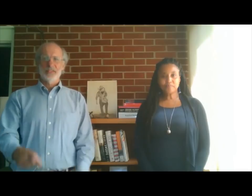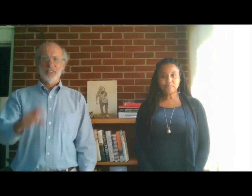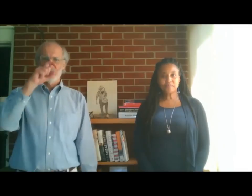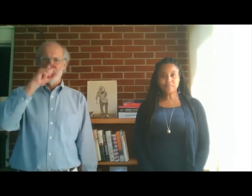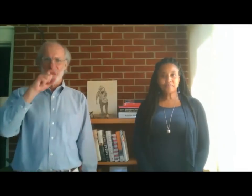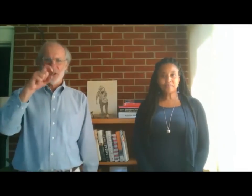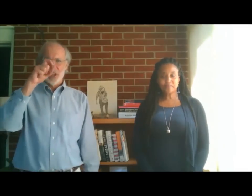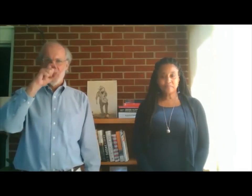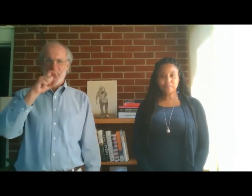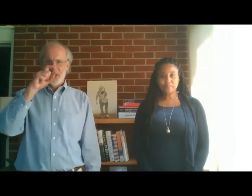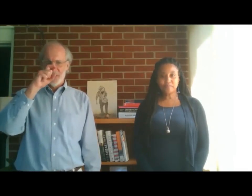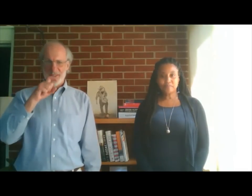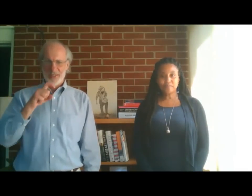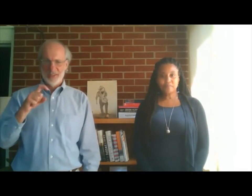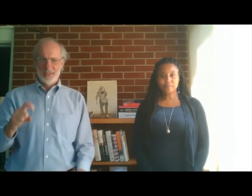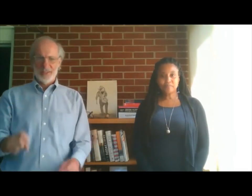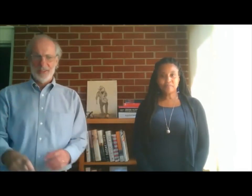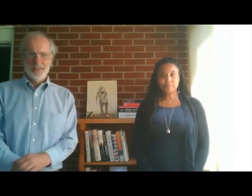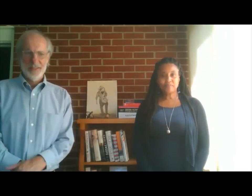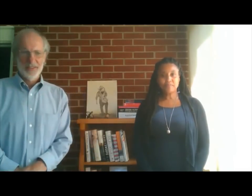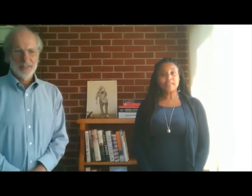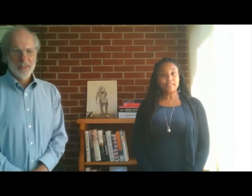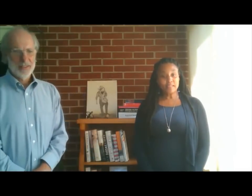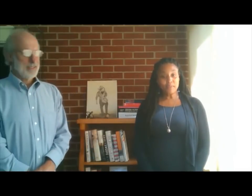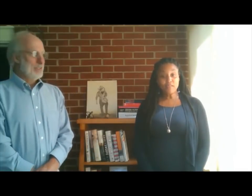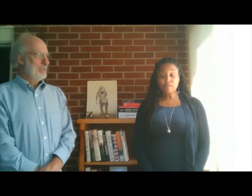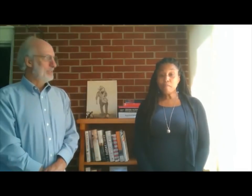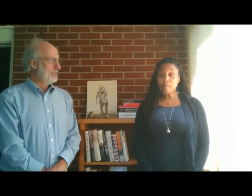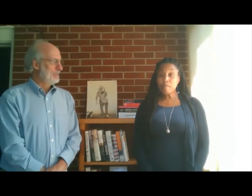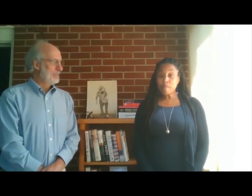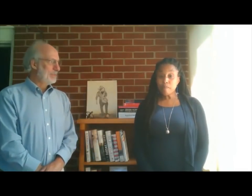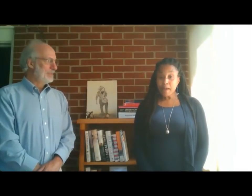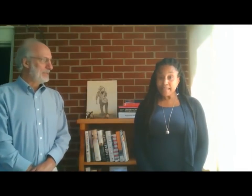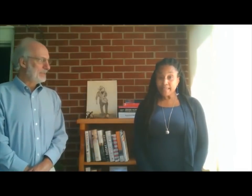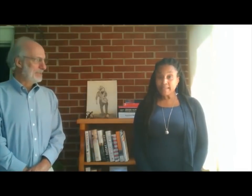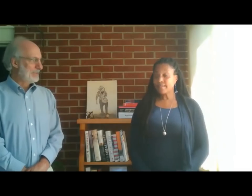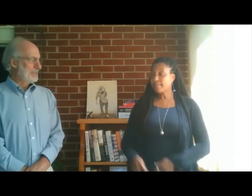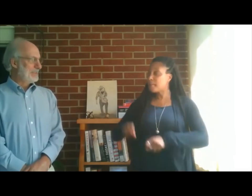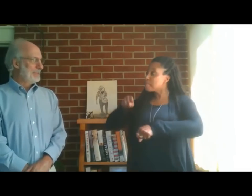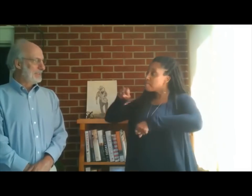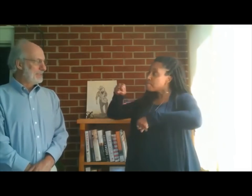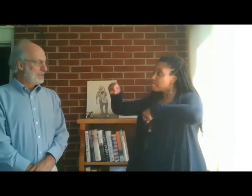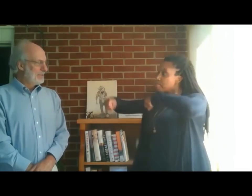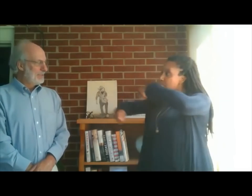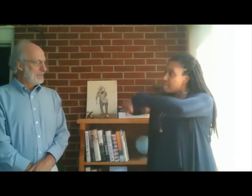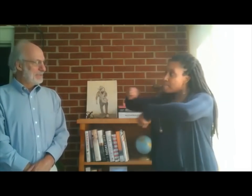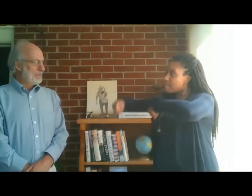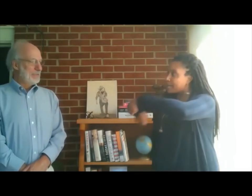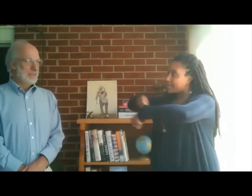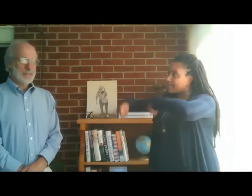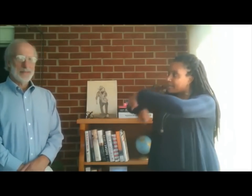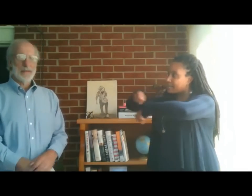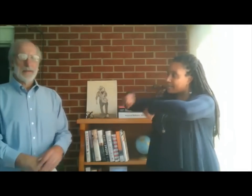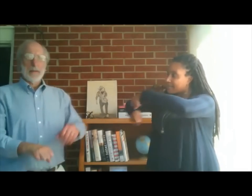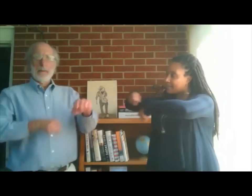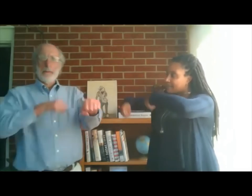And that's right. Doll. Then we have bike.